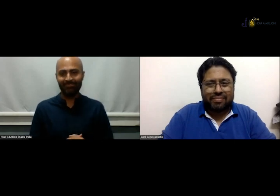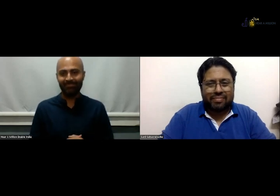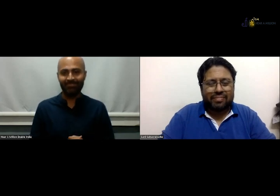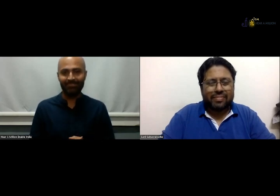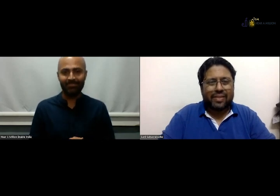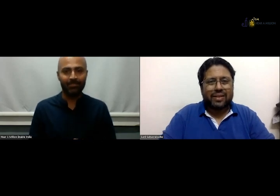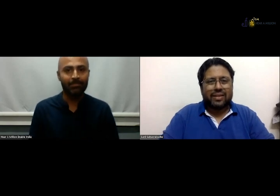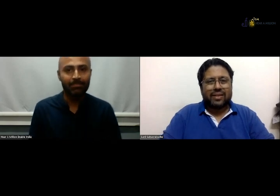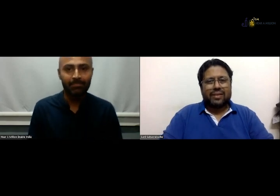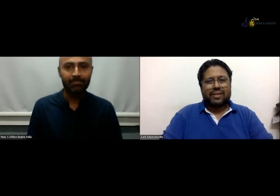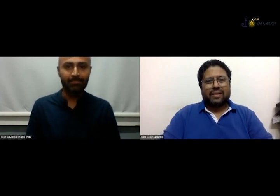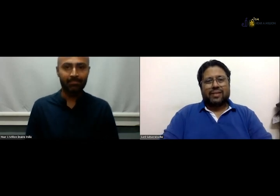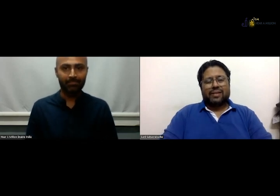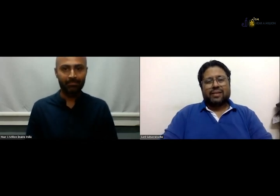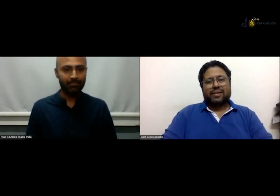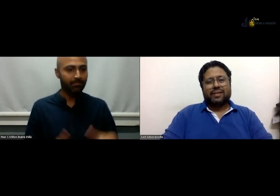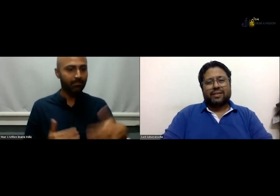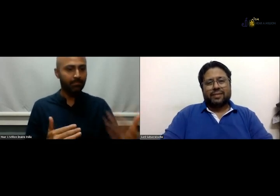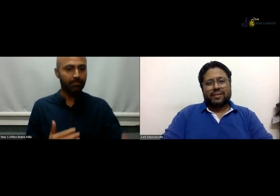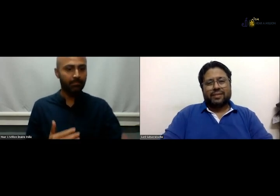to her.